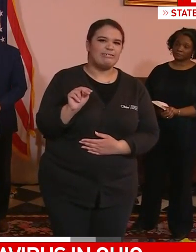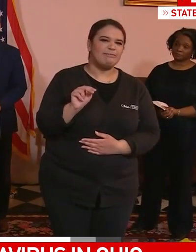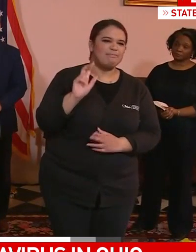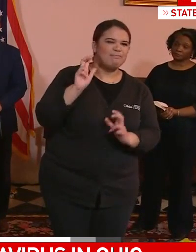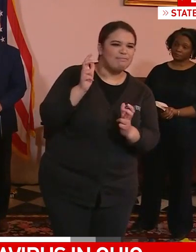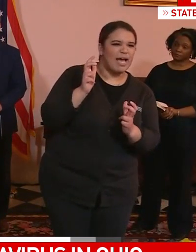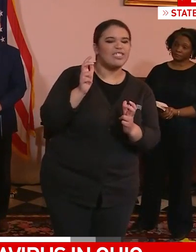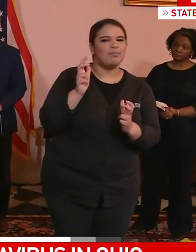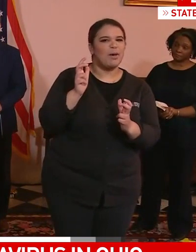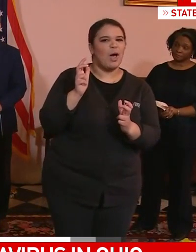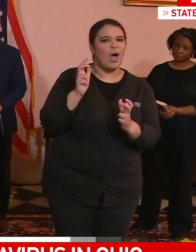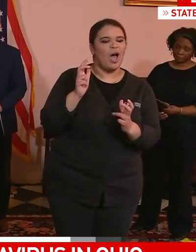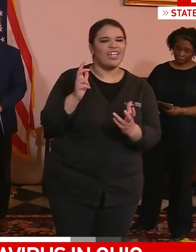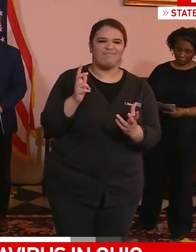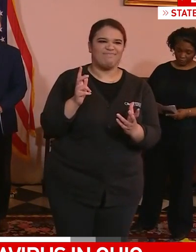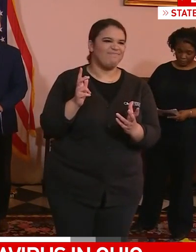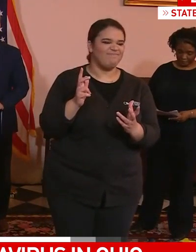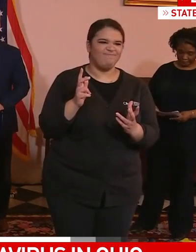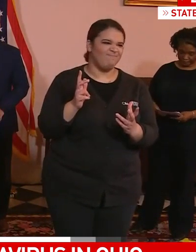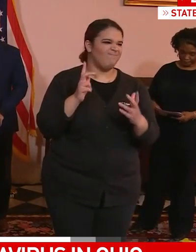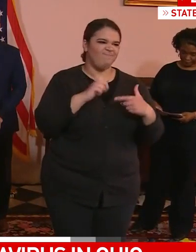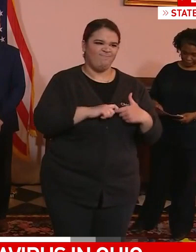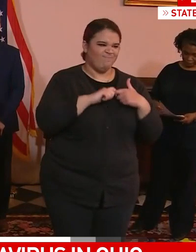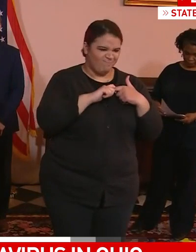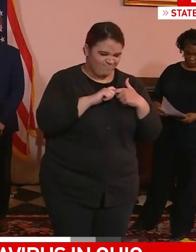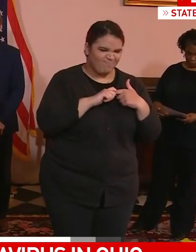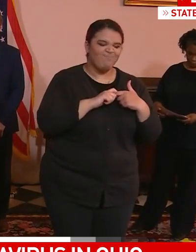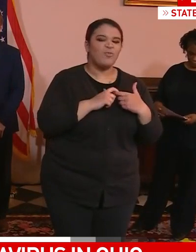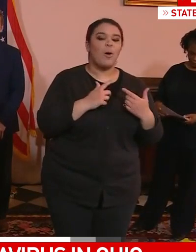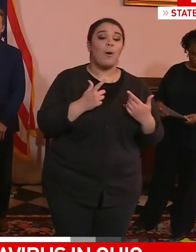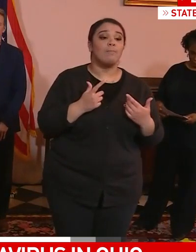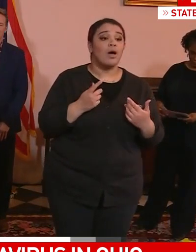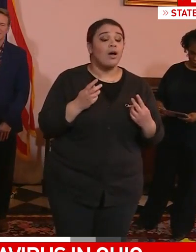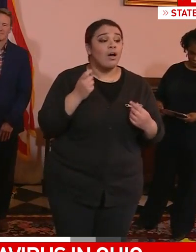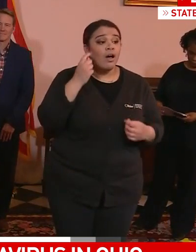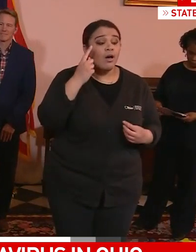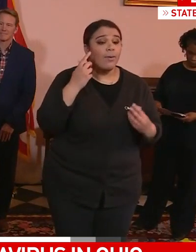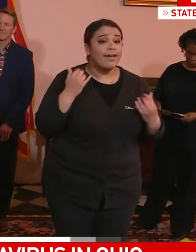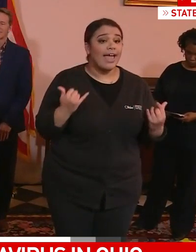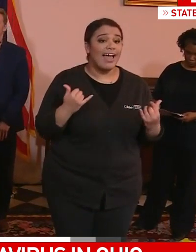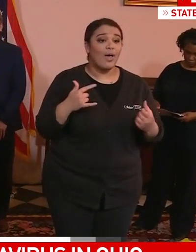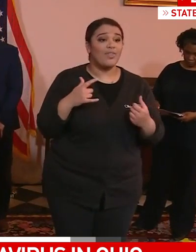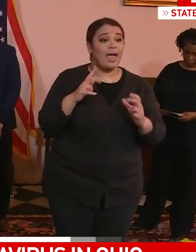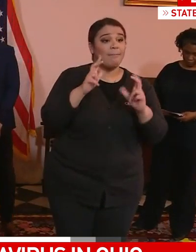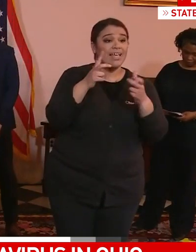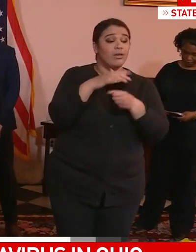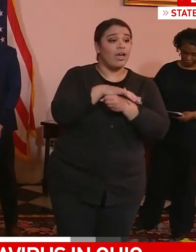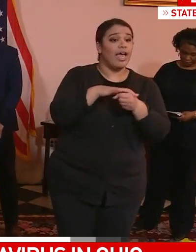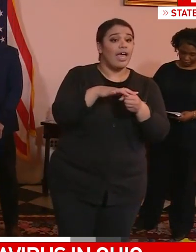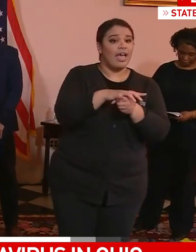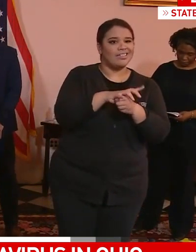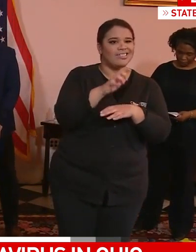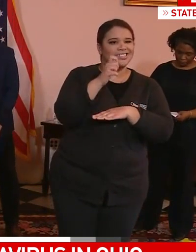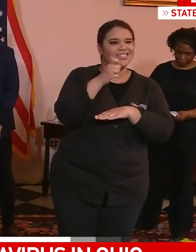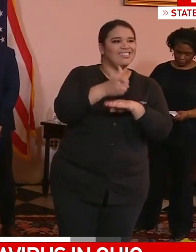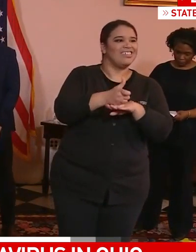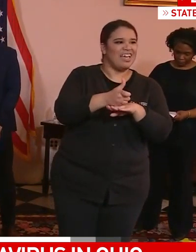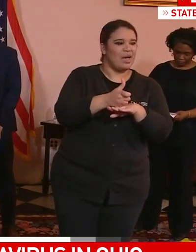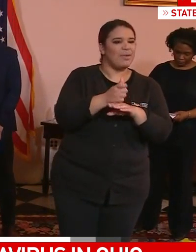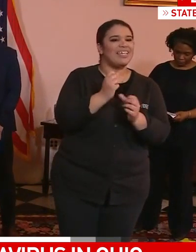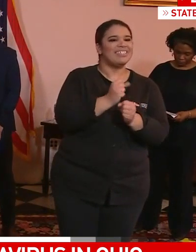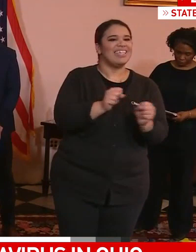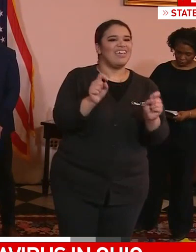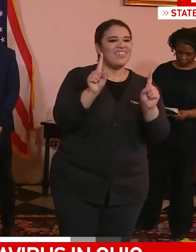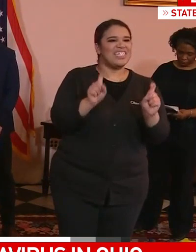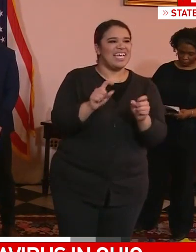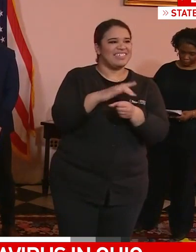basketball game, you might see safe testing going on, and that is because they wanted to do that off-site from the hospital. So